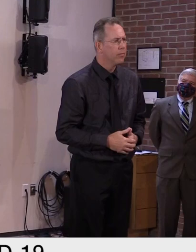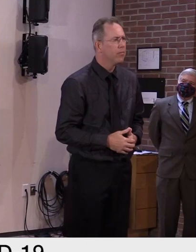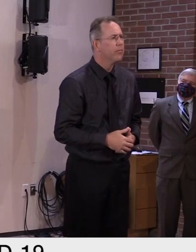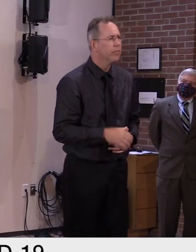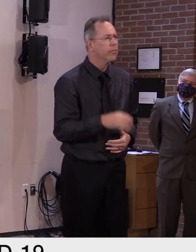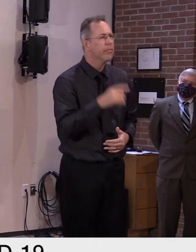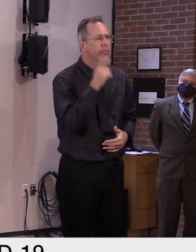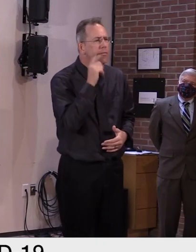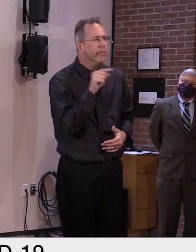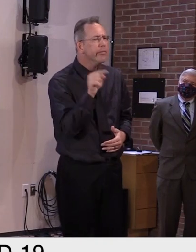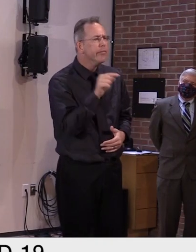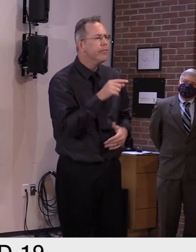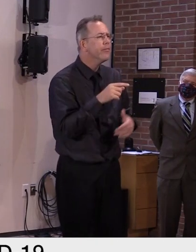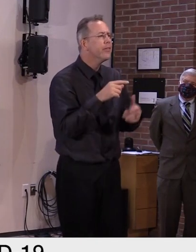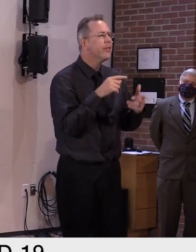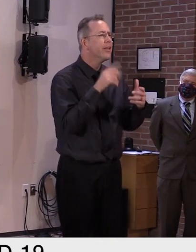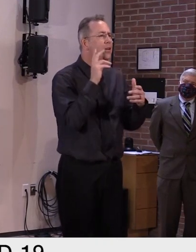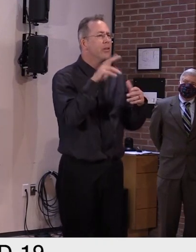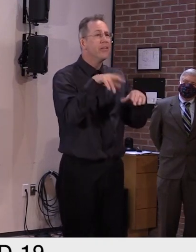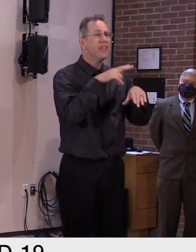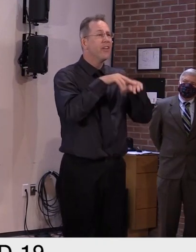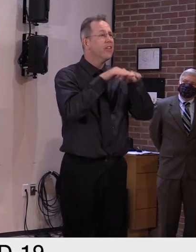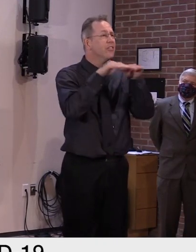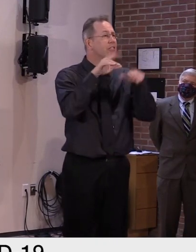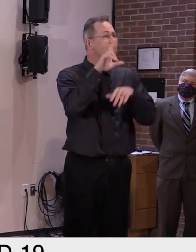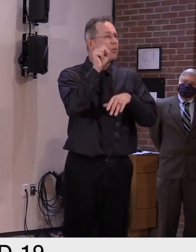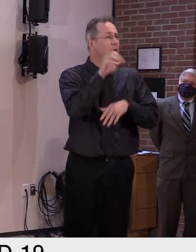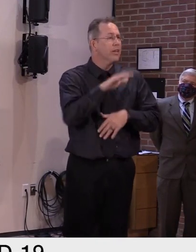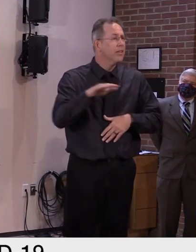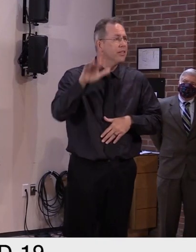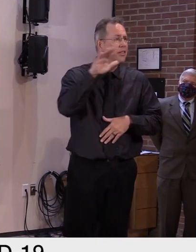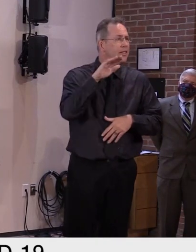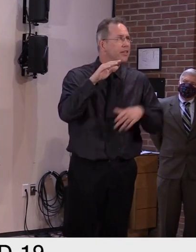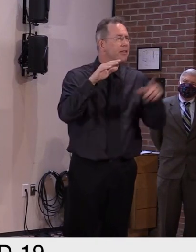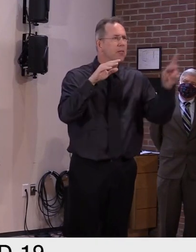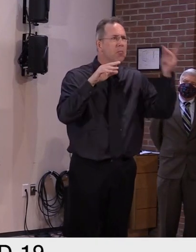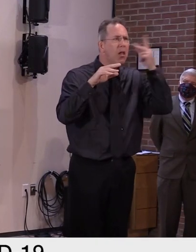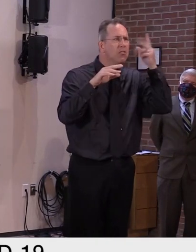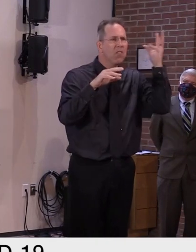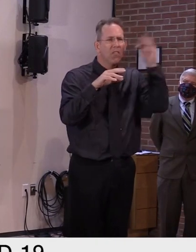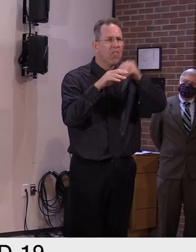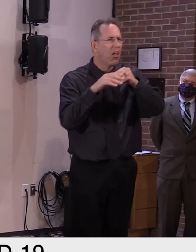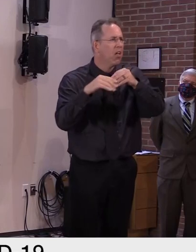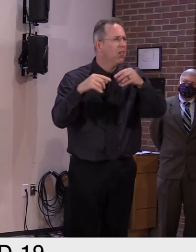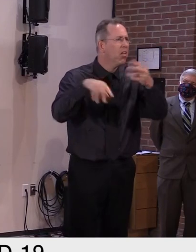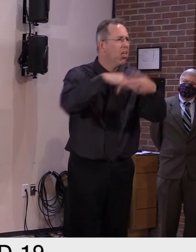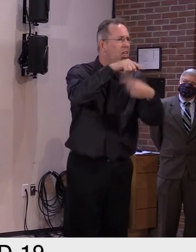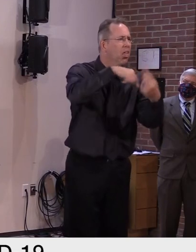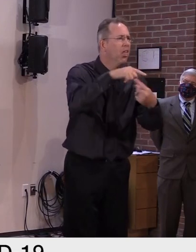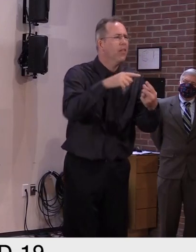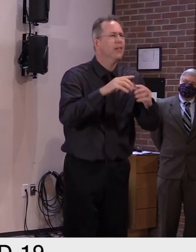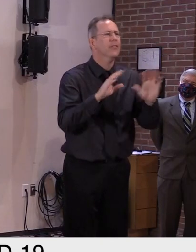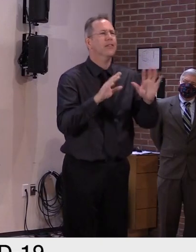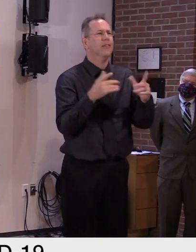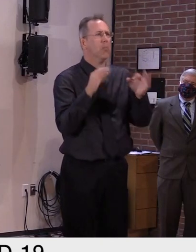politics into play and people are getting discouraged. And we have a candidate saying there's no problem